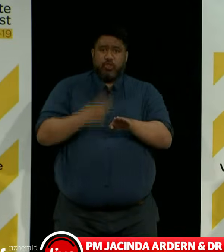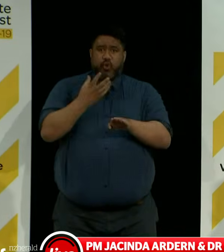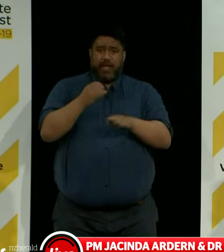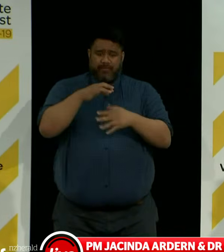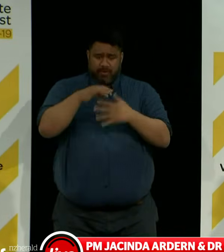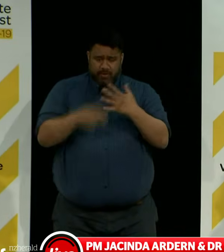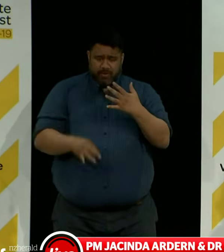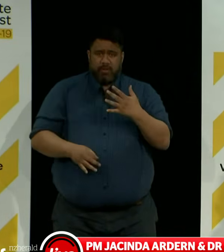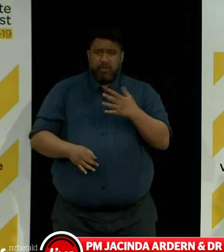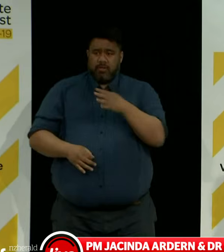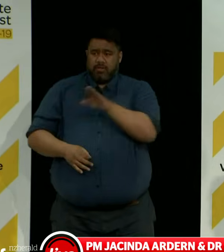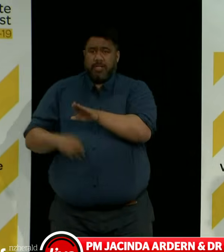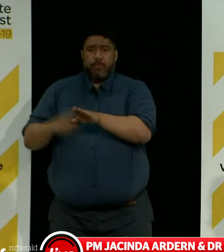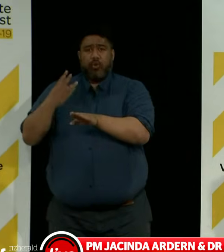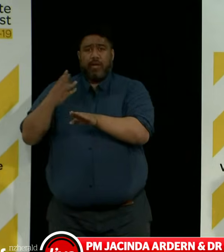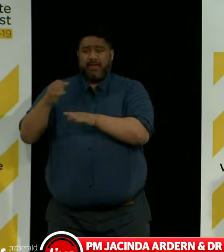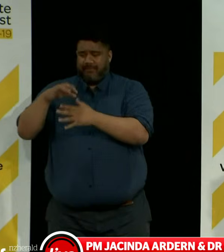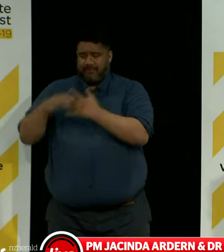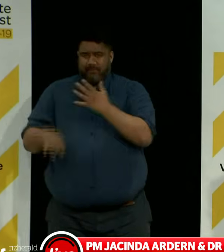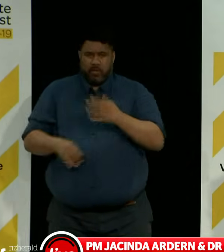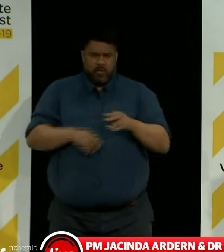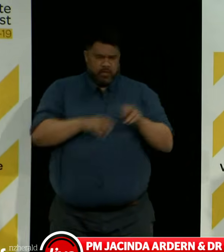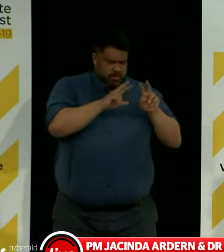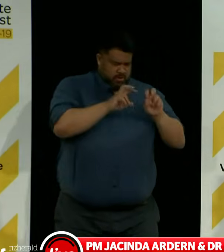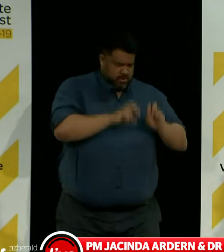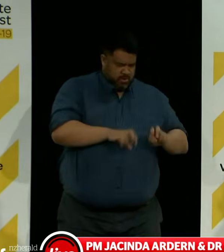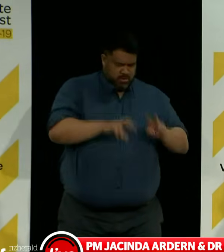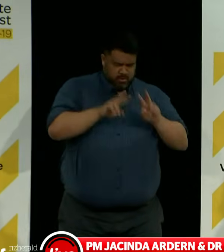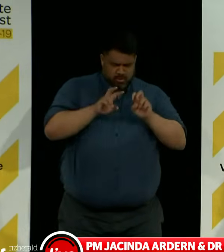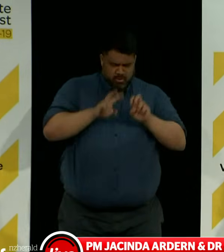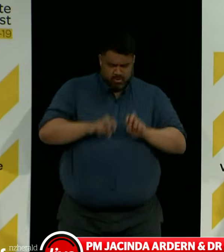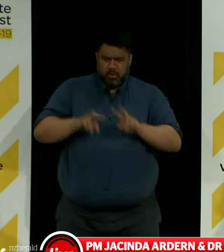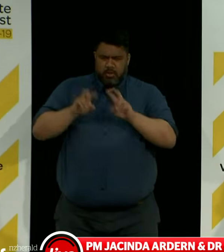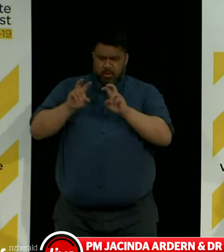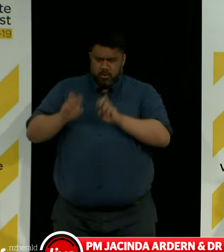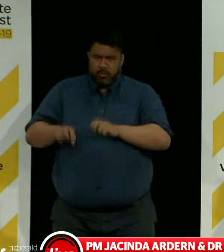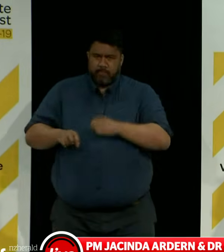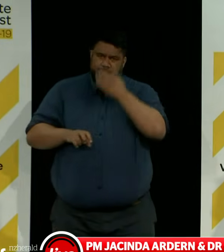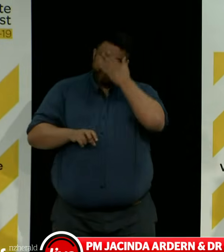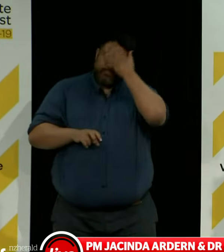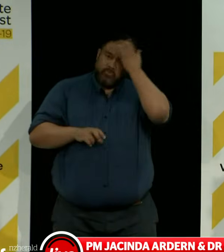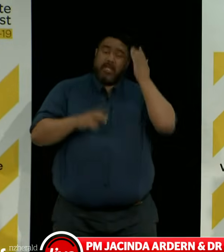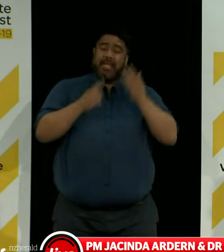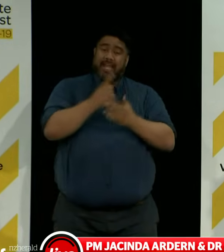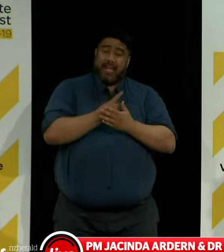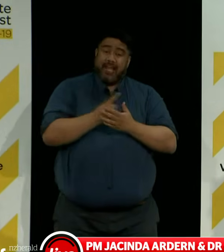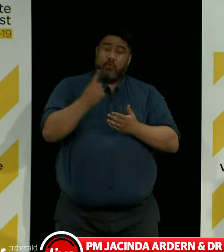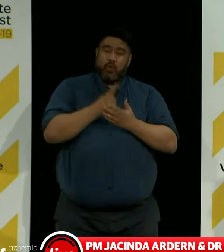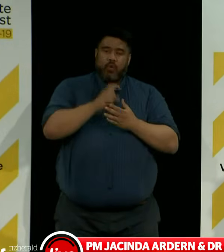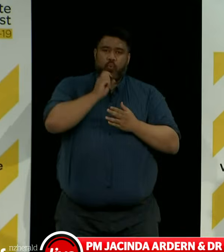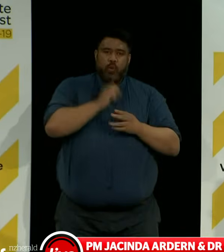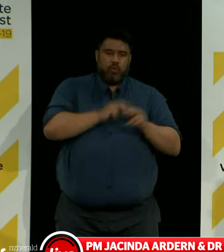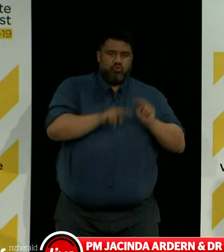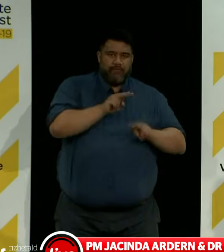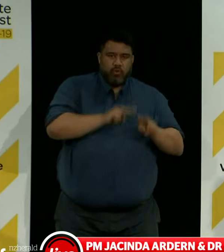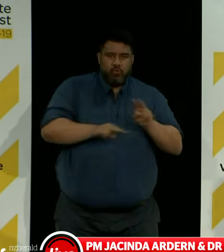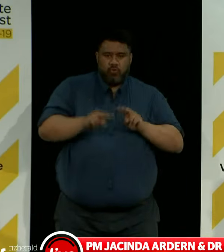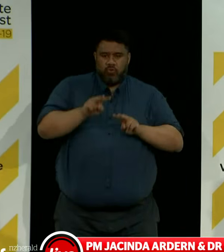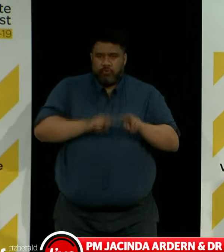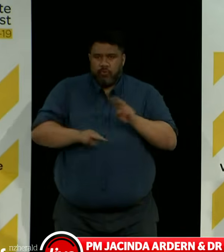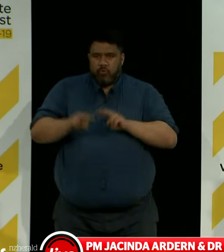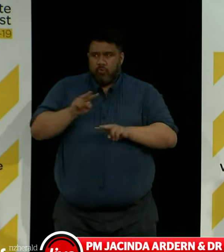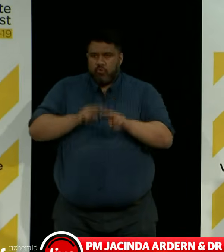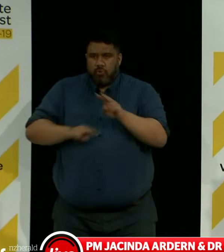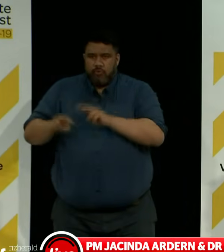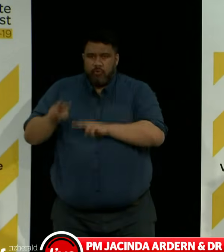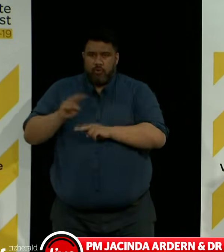much at all. And we advised, and this advice has been taken, that it is reviewed on a weekly basis, and it is on the basis of that review each week that